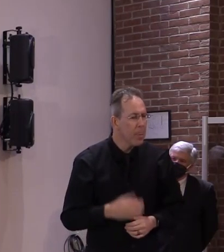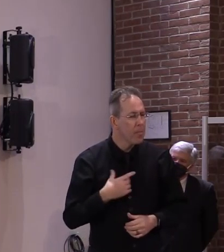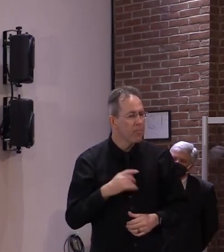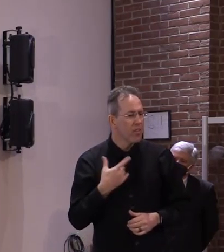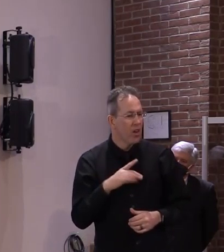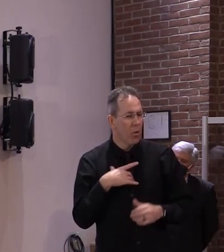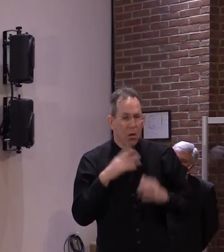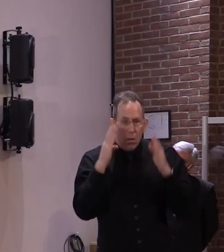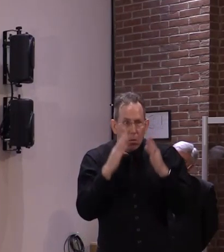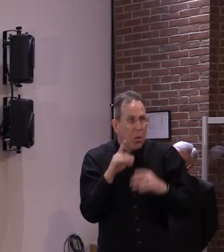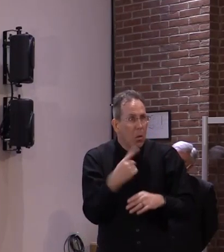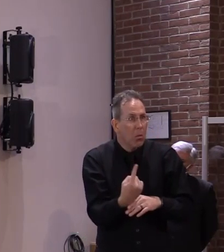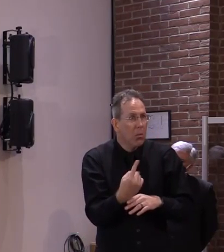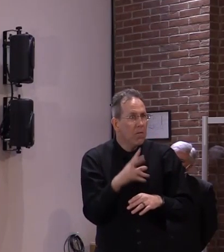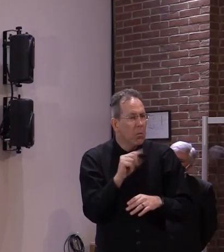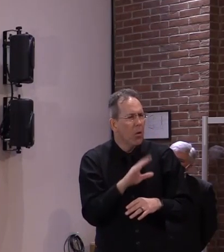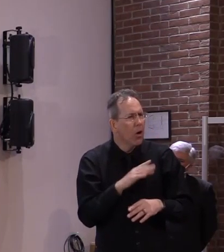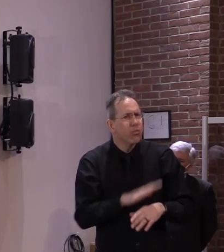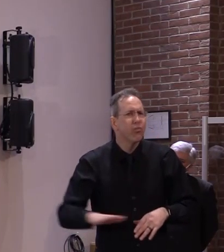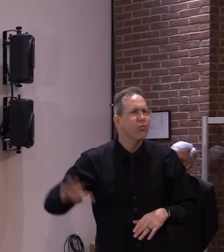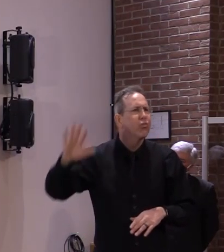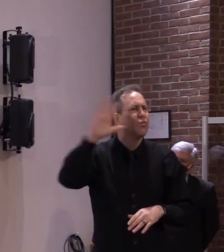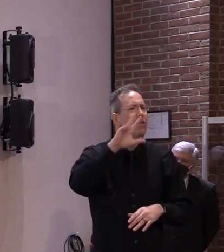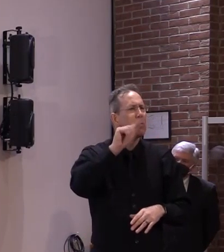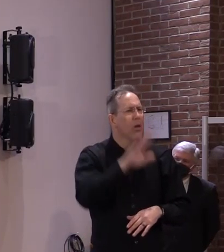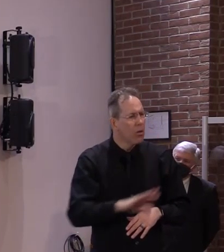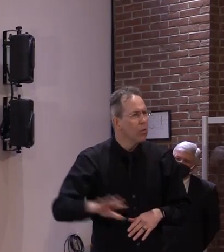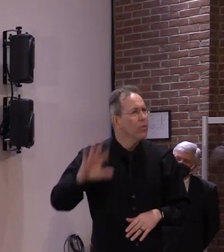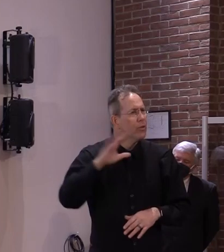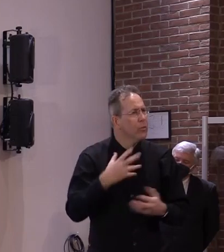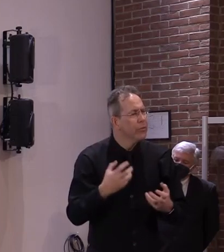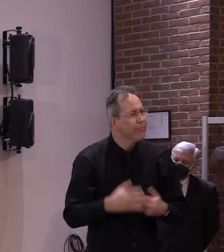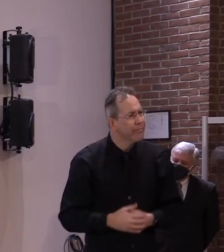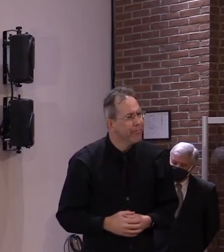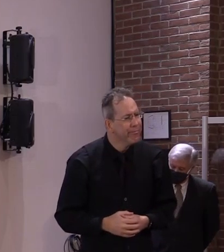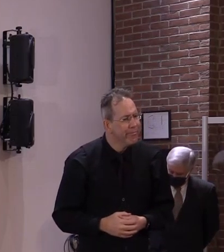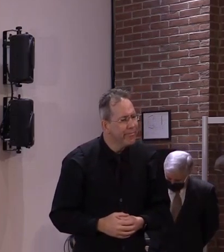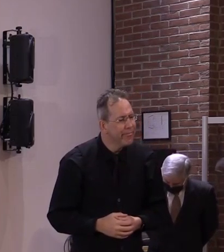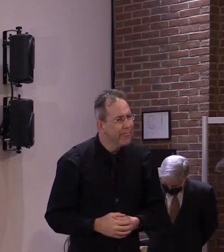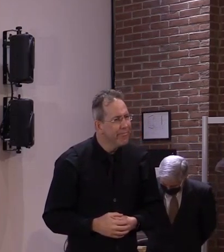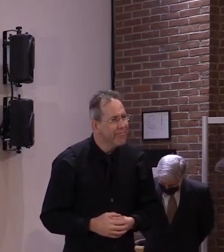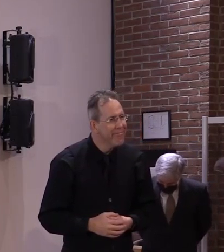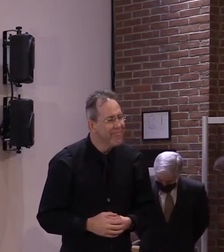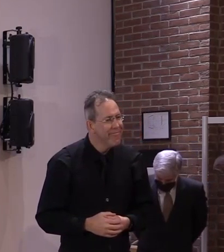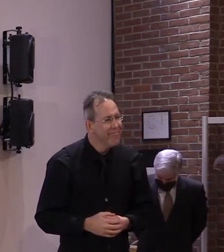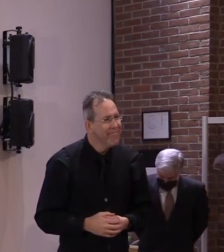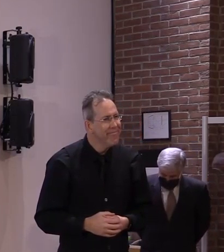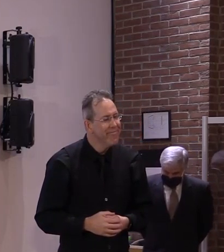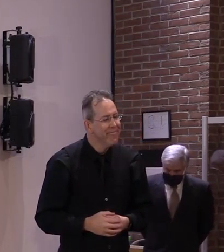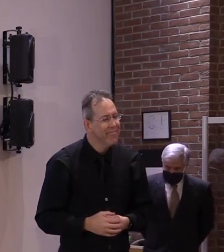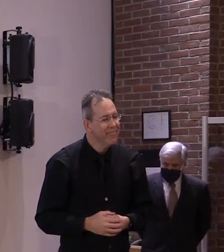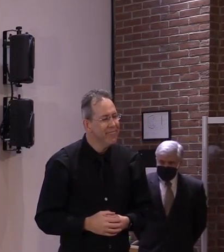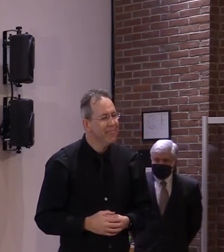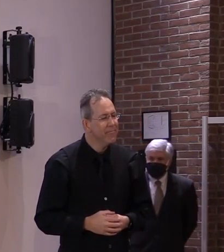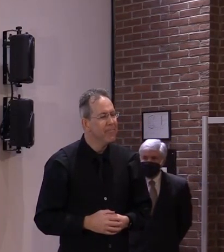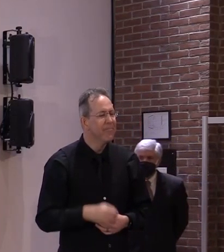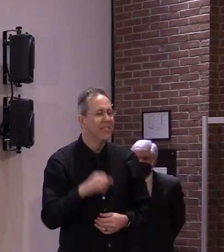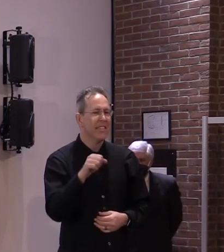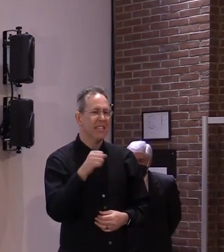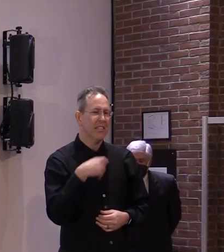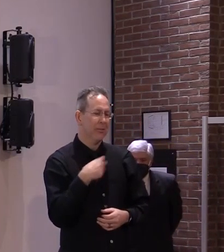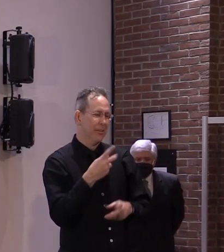a voice, and we don't know what they're thinking, and we're not reacting to what they're thinking either. So we want to be able to bridge that